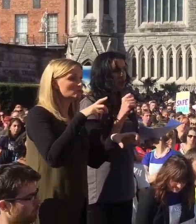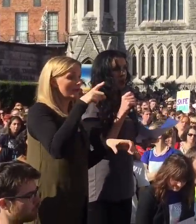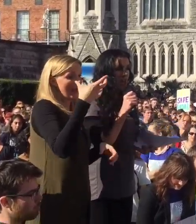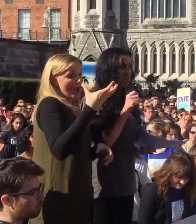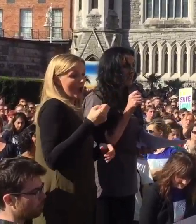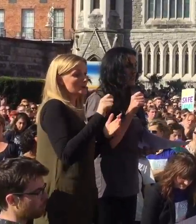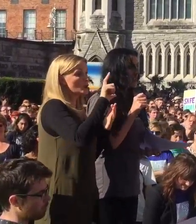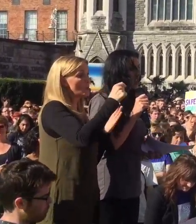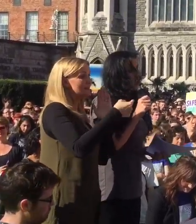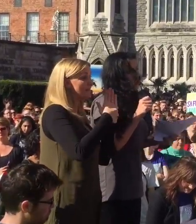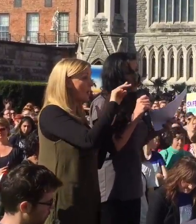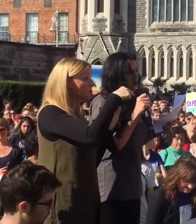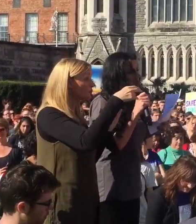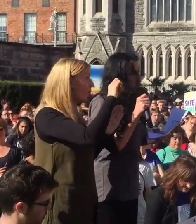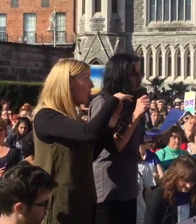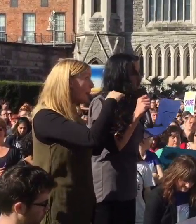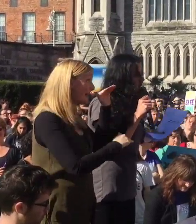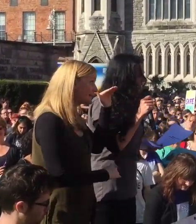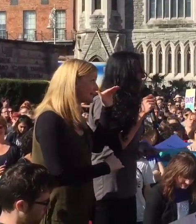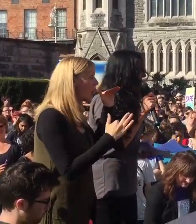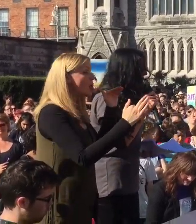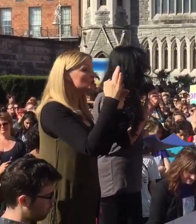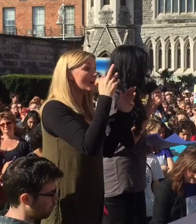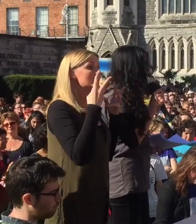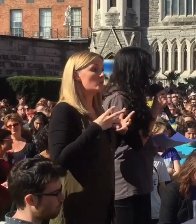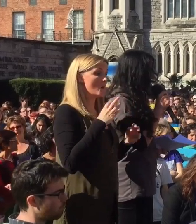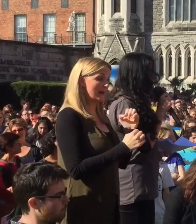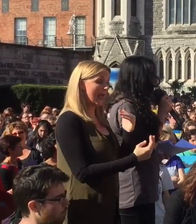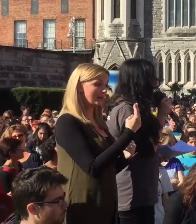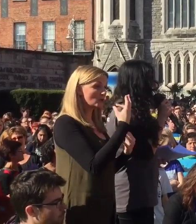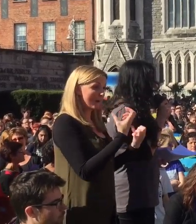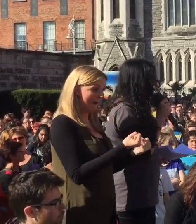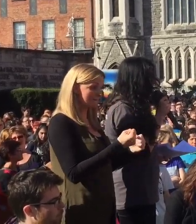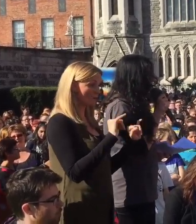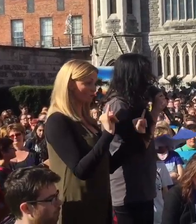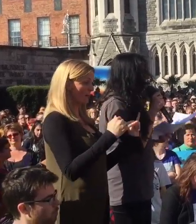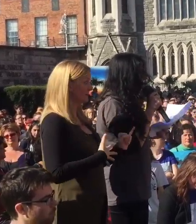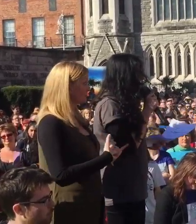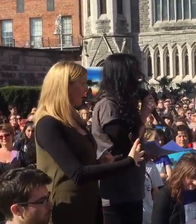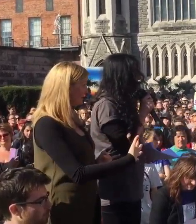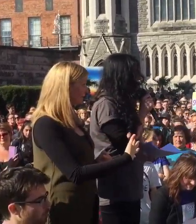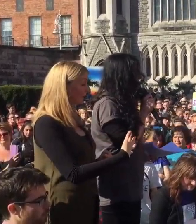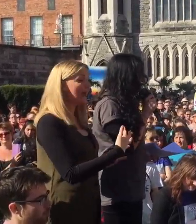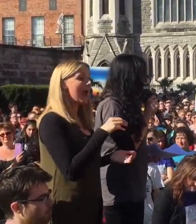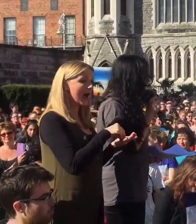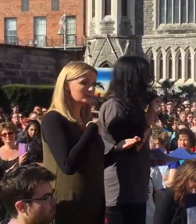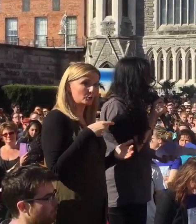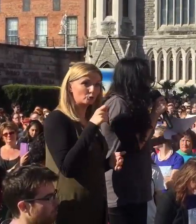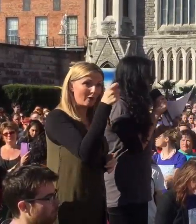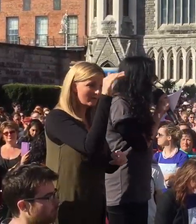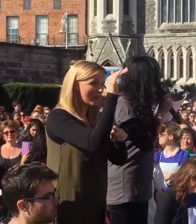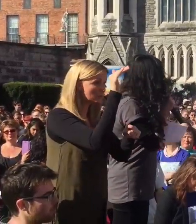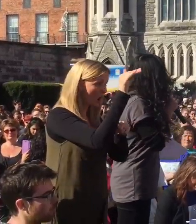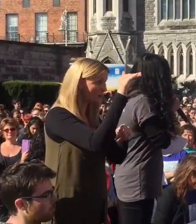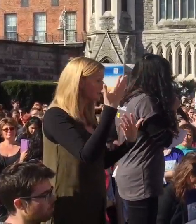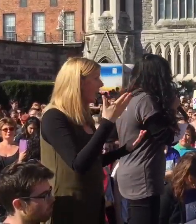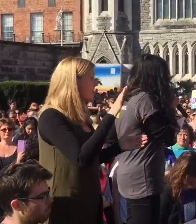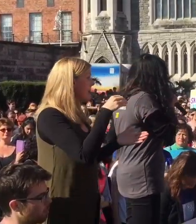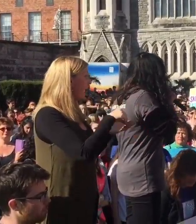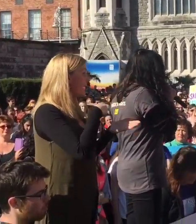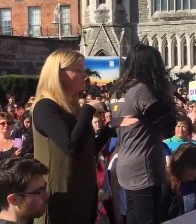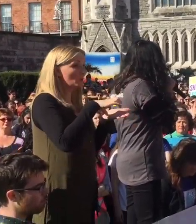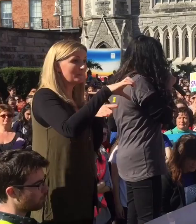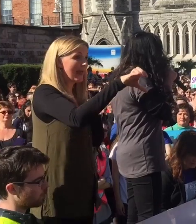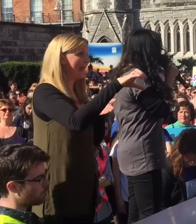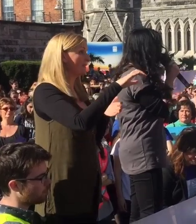20,000 euro or less. So if a woman finds herself in the position of a crisis pregnancy and has to travel abroad, she might have to pay